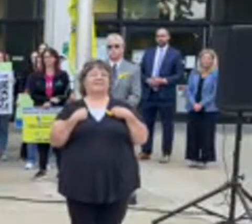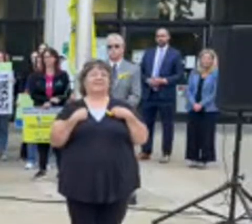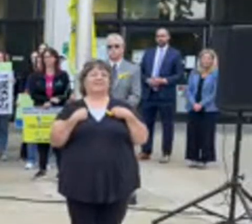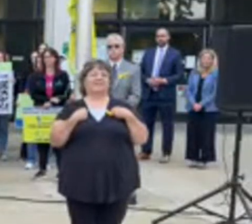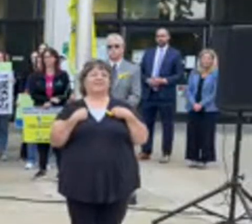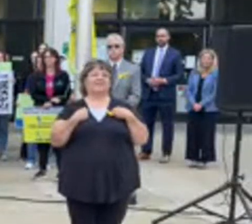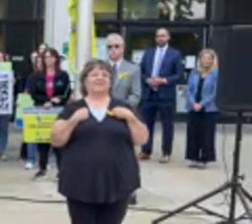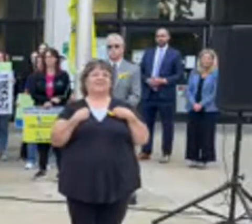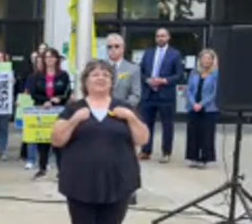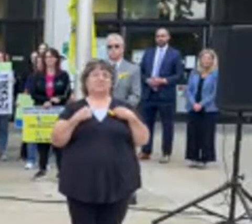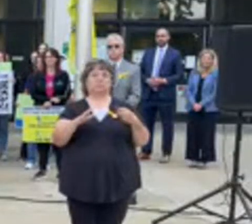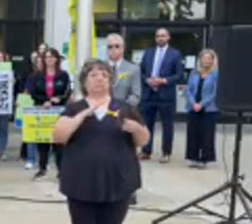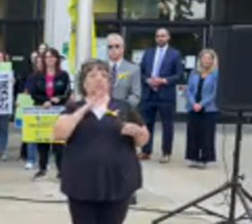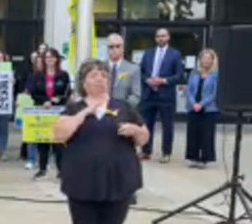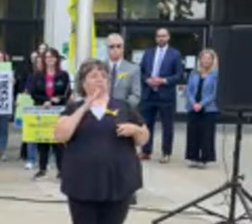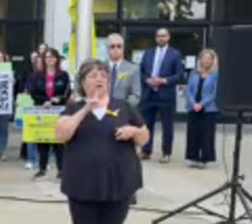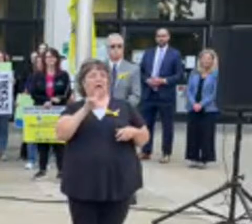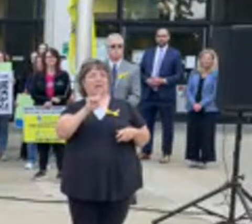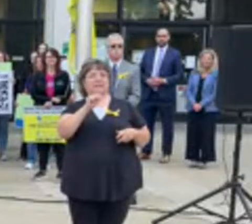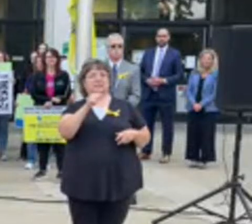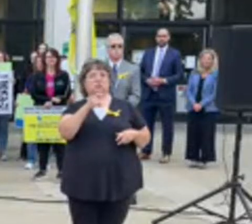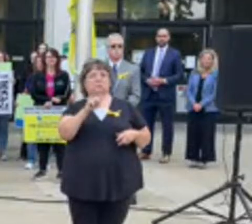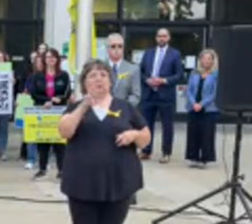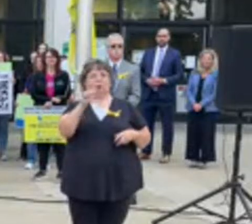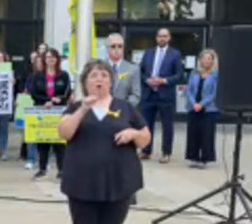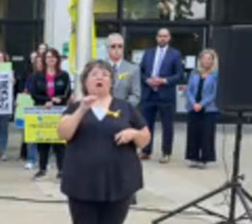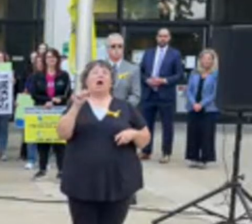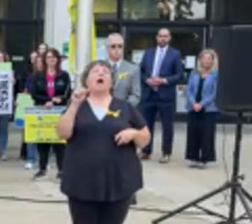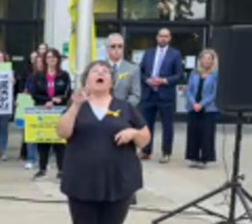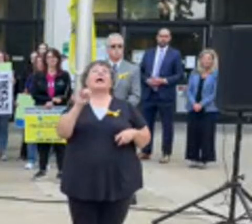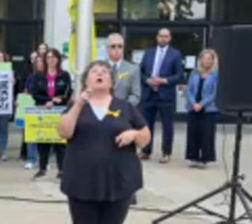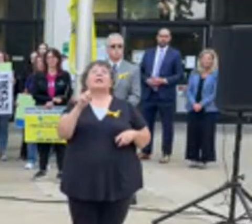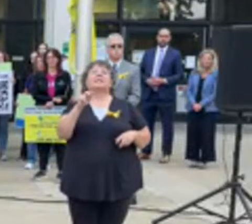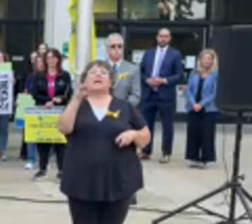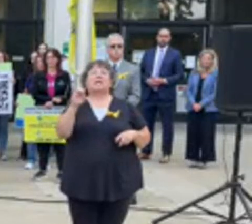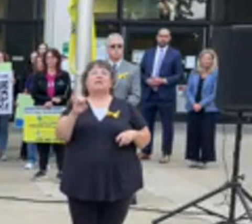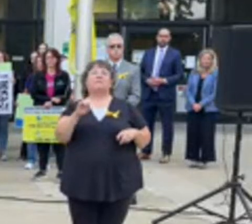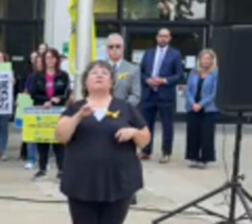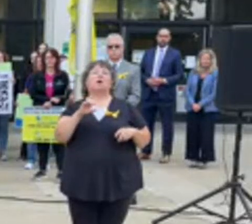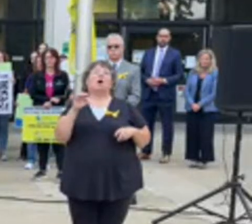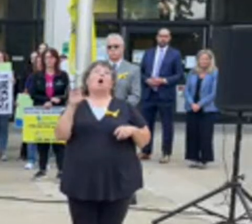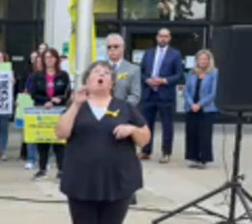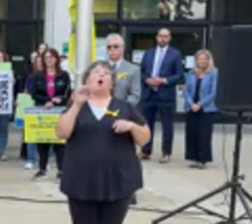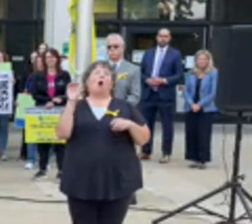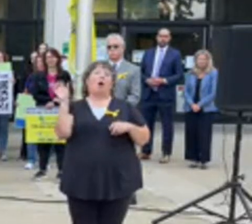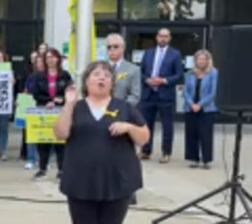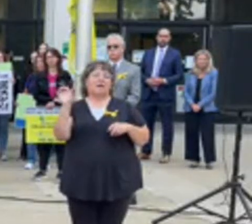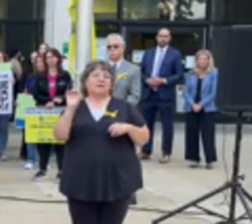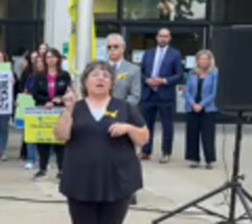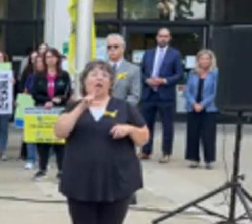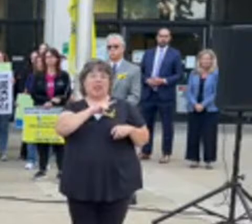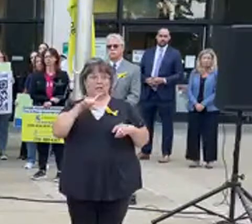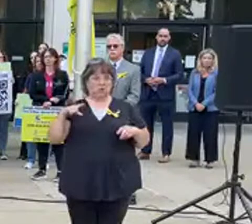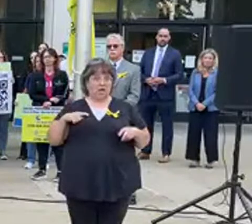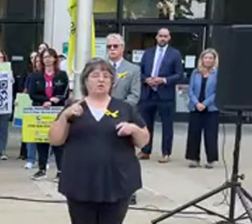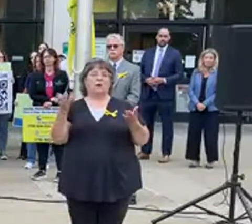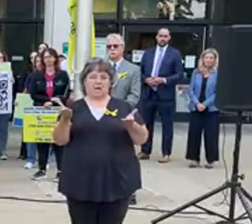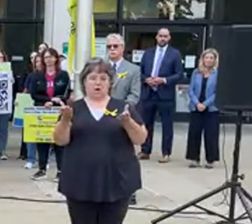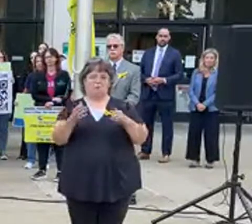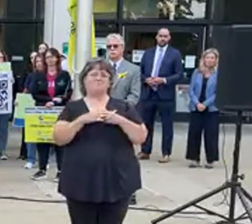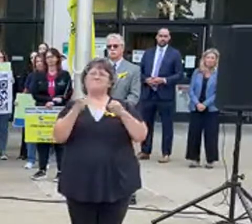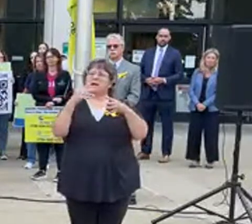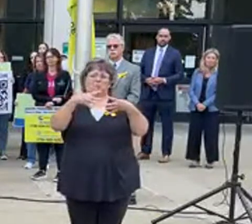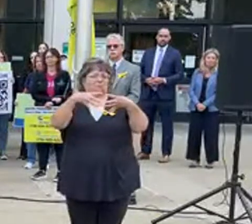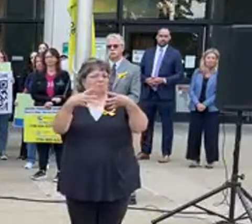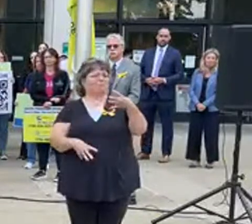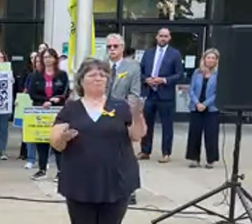also dignitaries, Lisa Shamira from the County Executive's Office, Mike Kashoyan from the County Legislature.